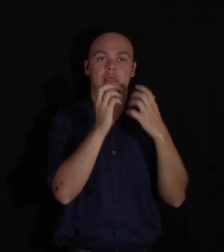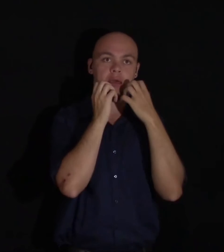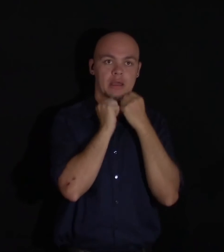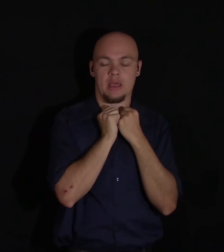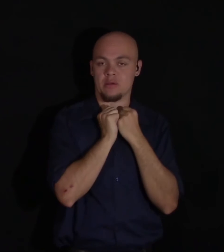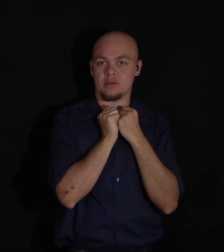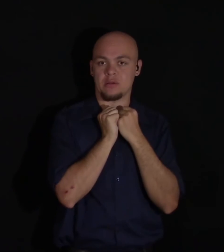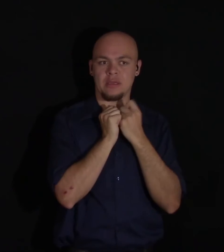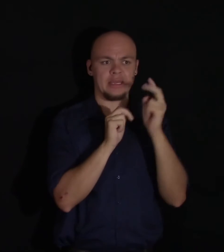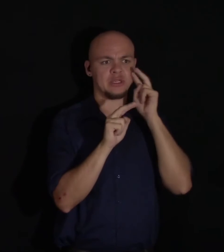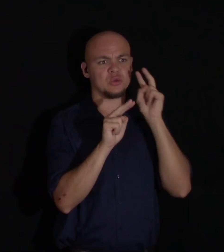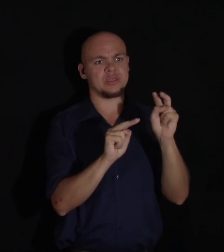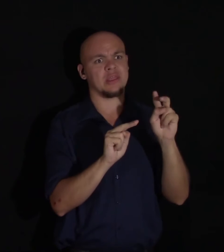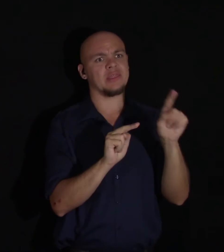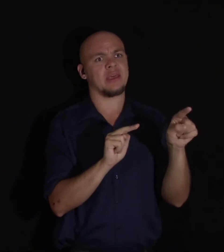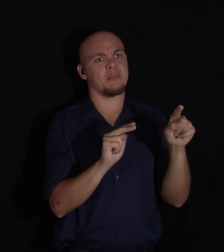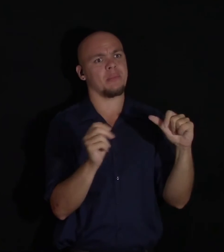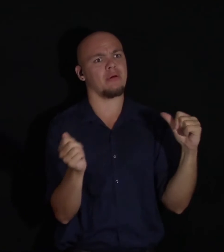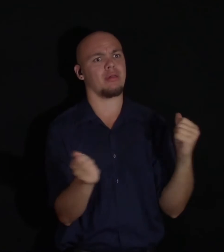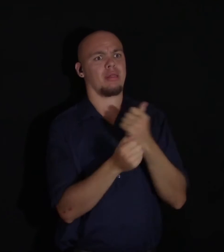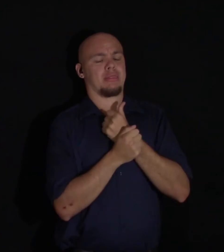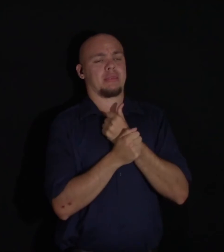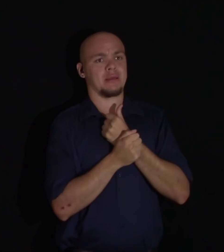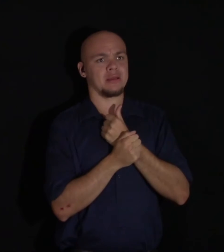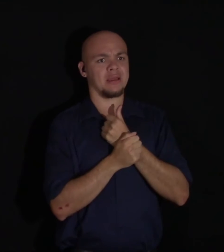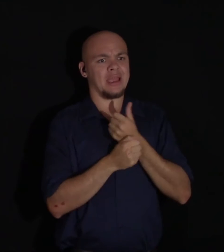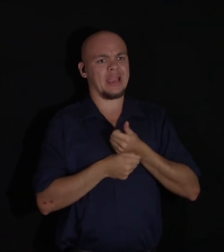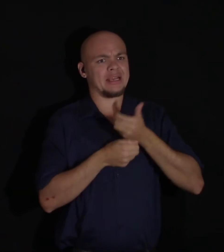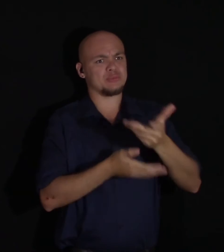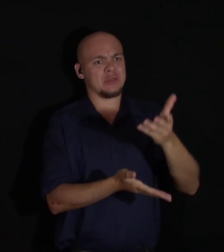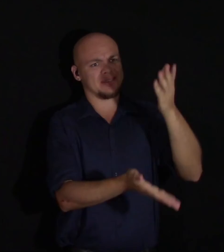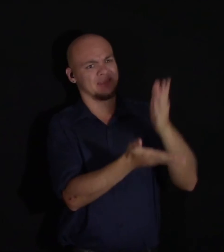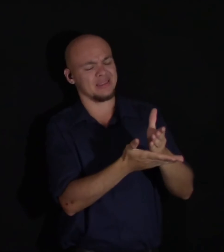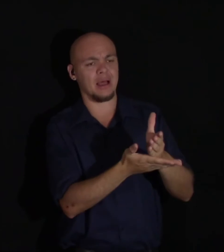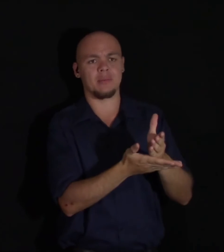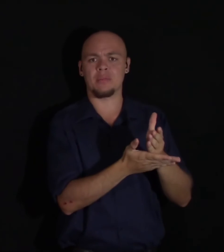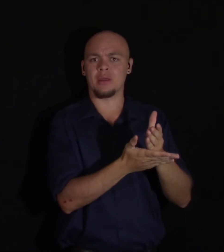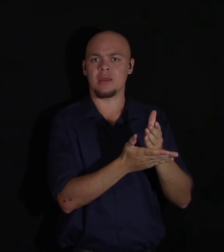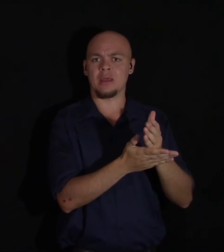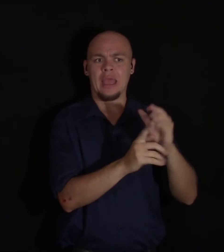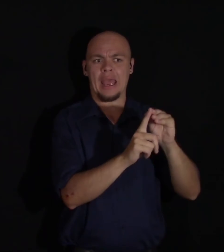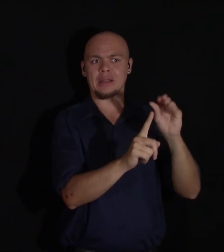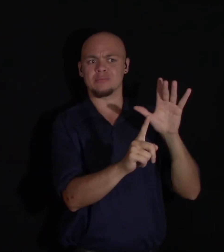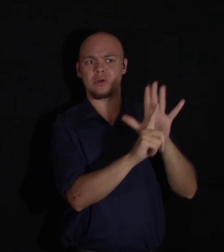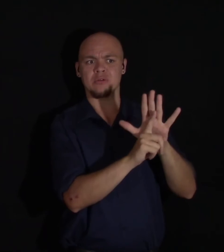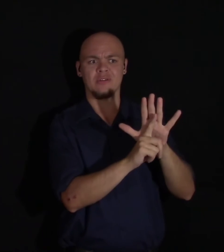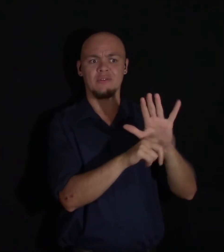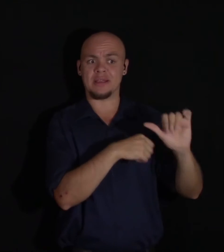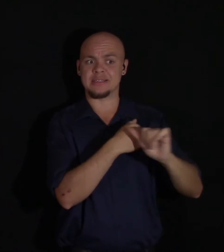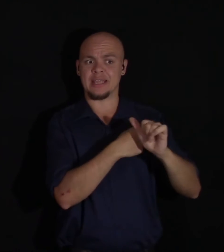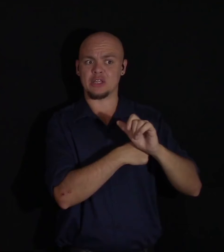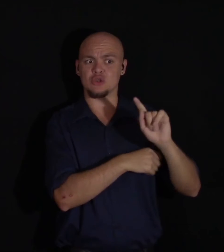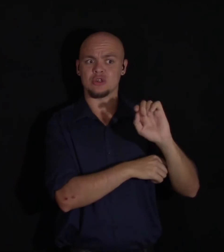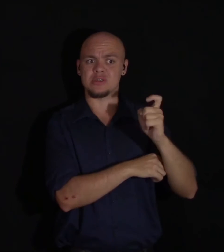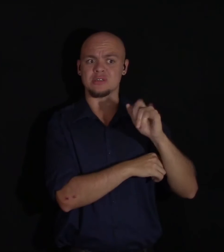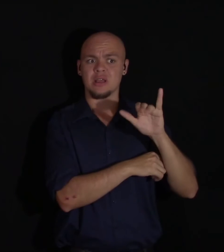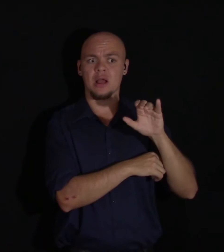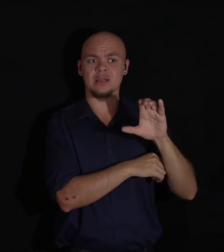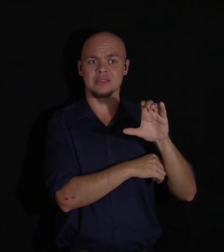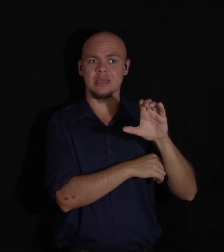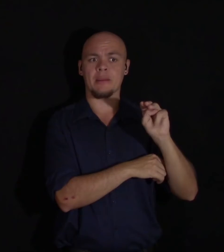upsetting to see them begin to stop expressing themselves and potentially exposing themselves to the danger of toxic